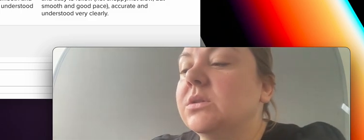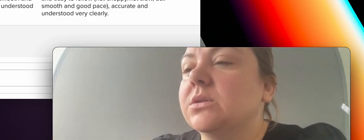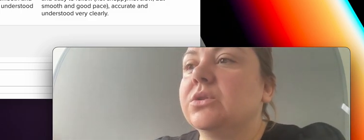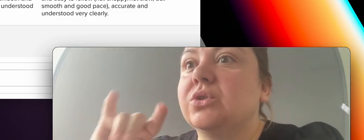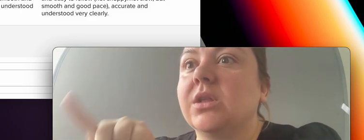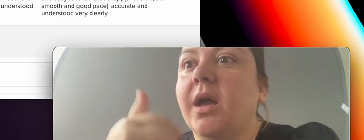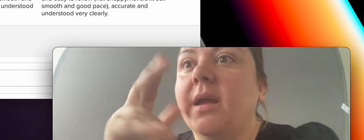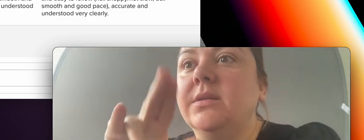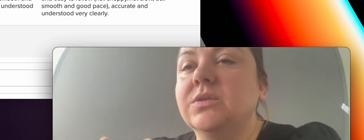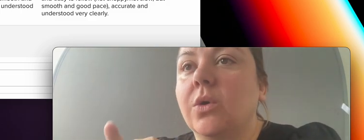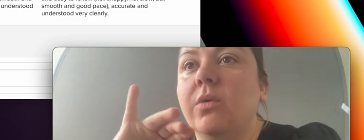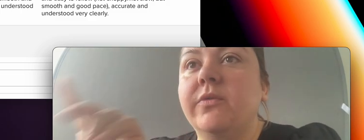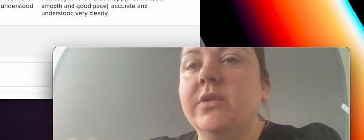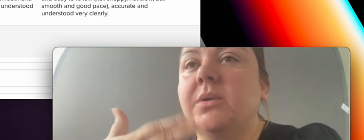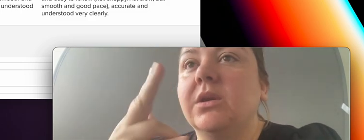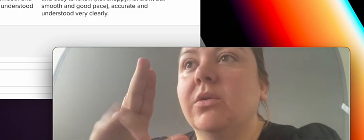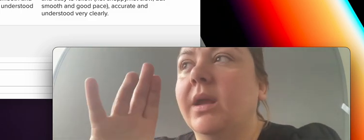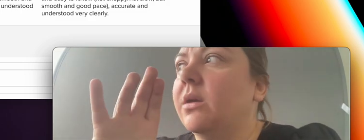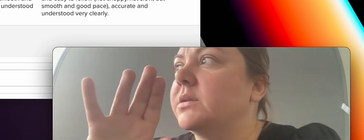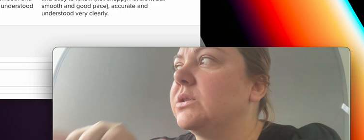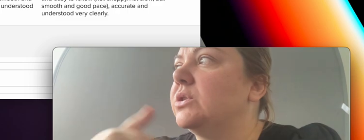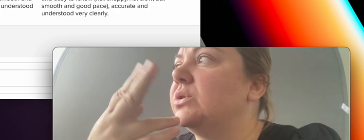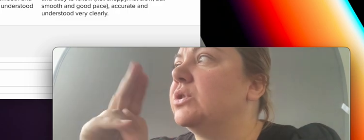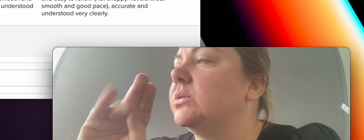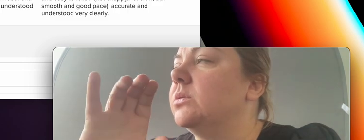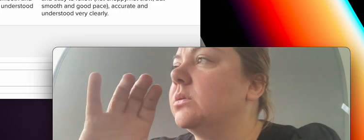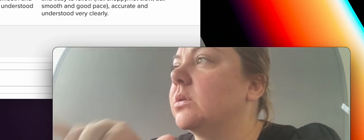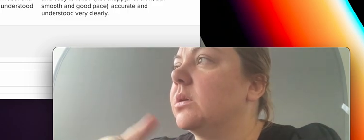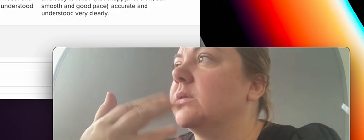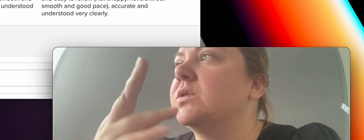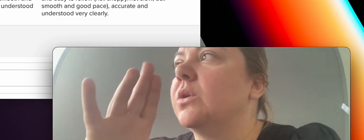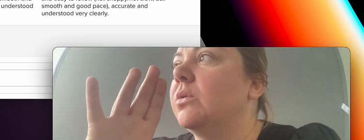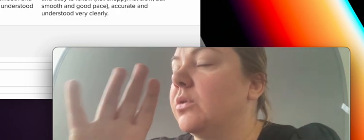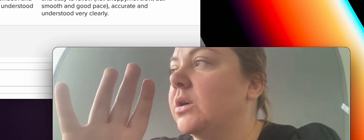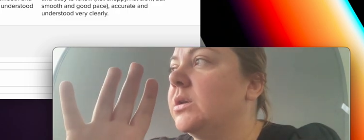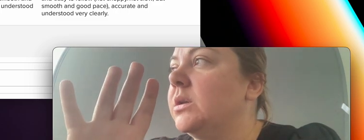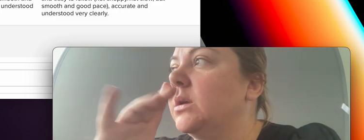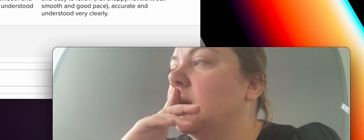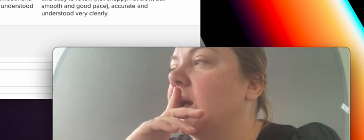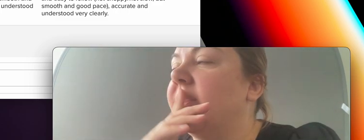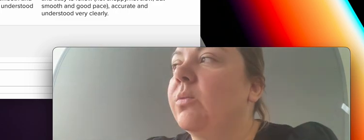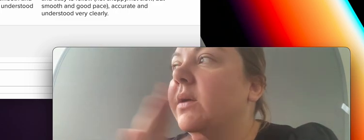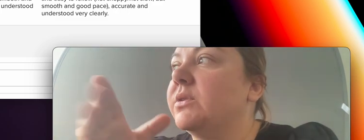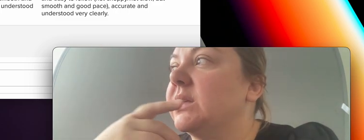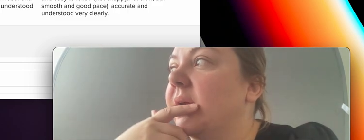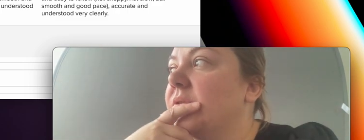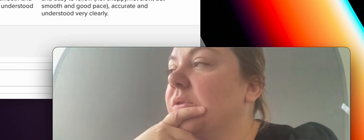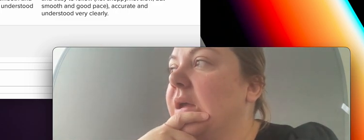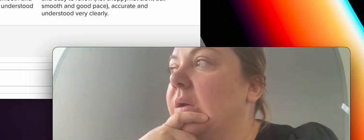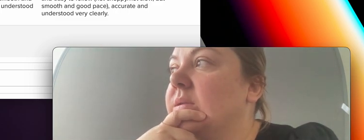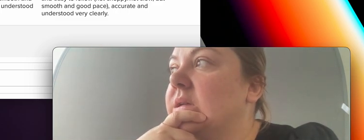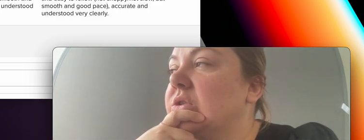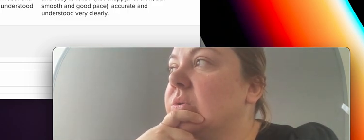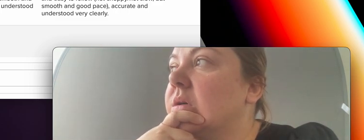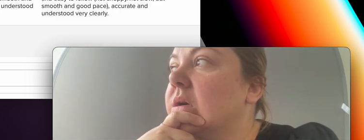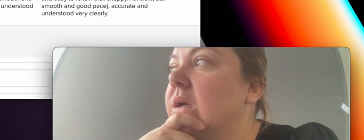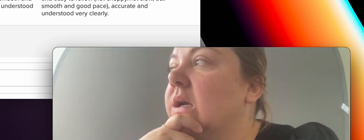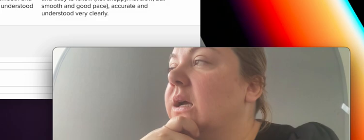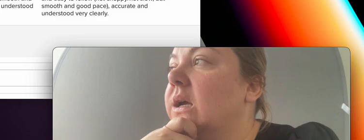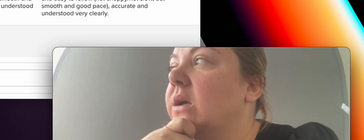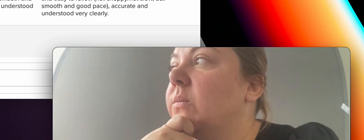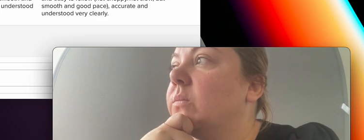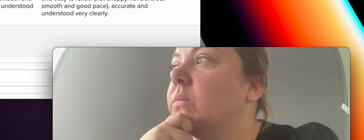did July, so fluid and great, or did you do June? So good. And then whatever you said after that, I was not